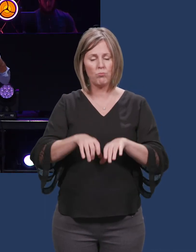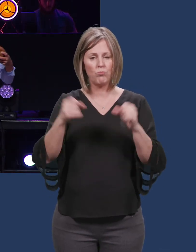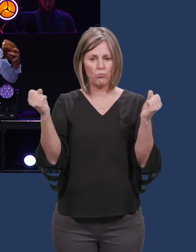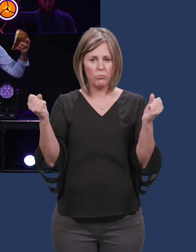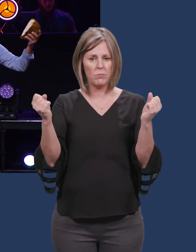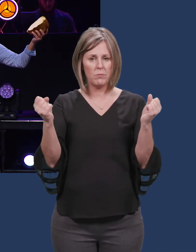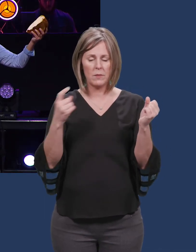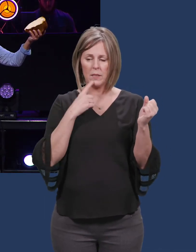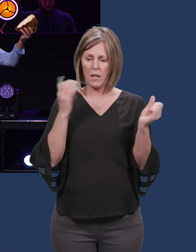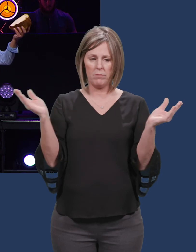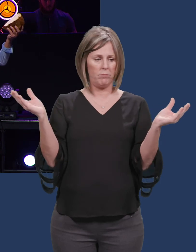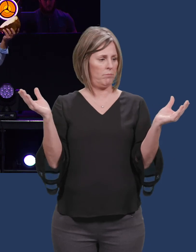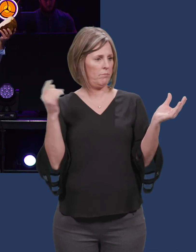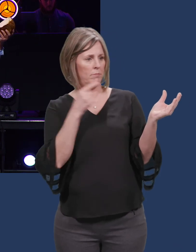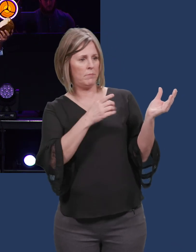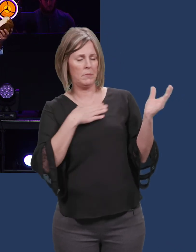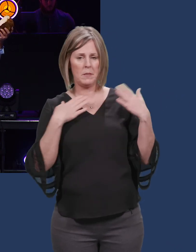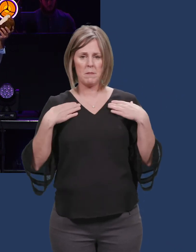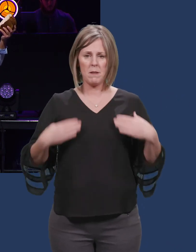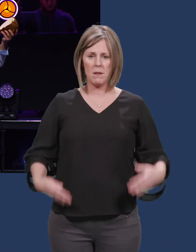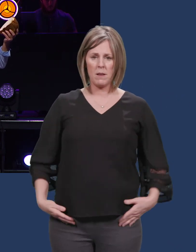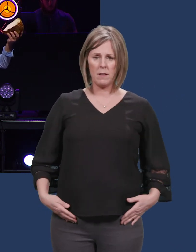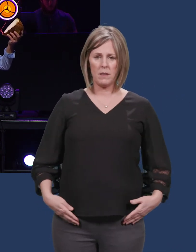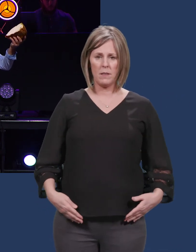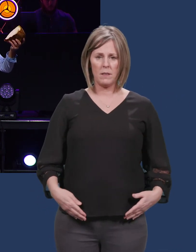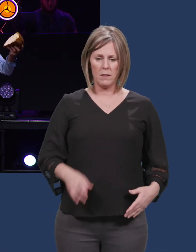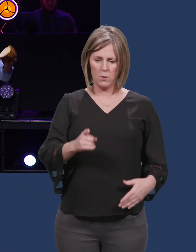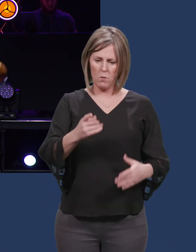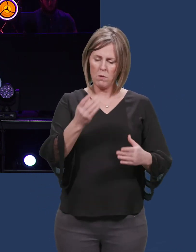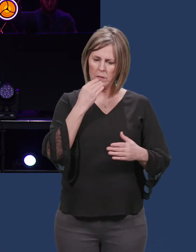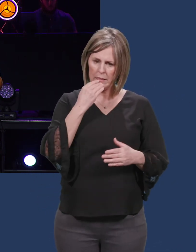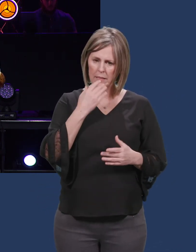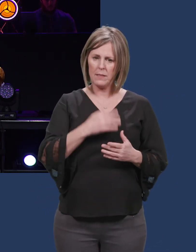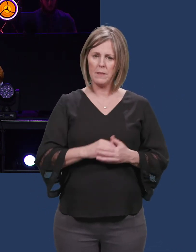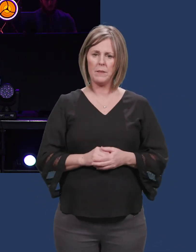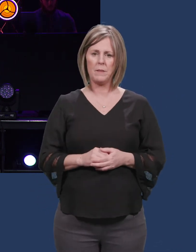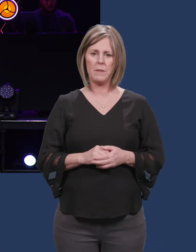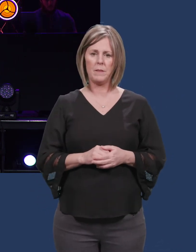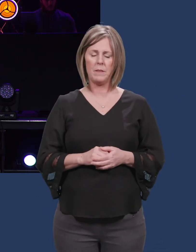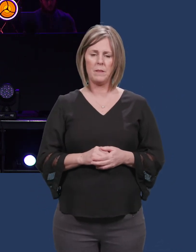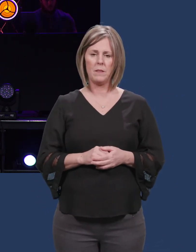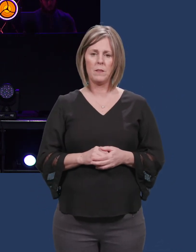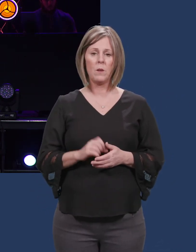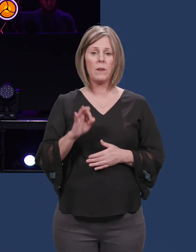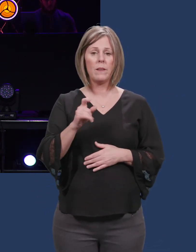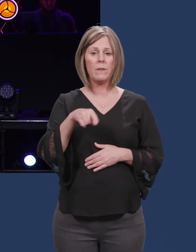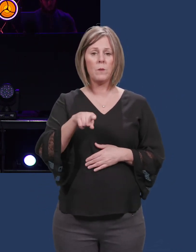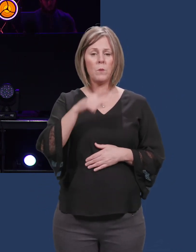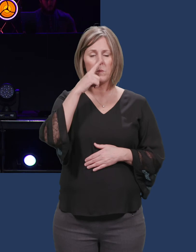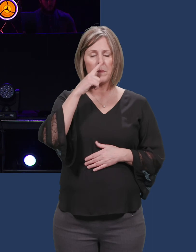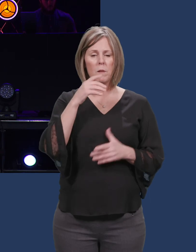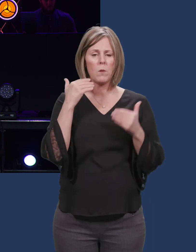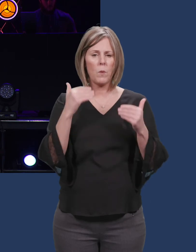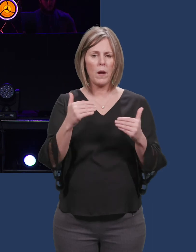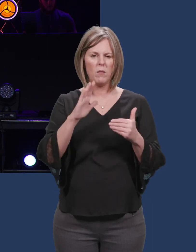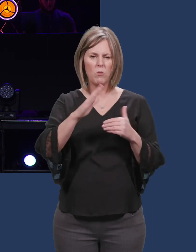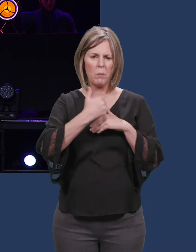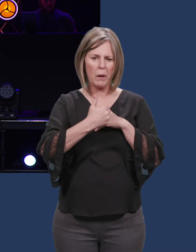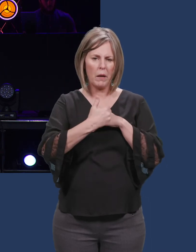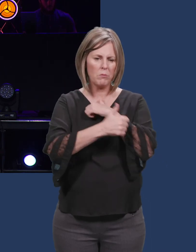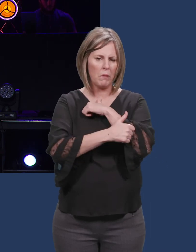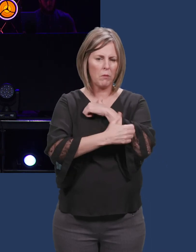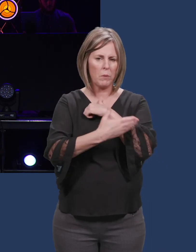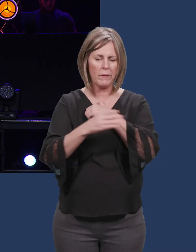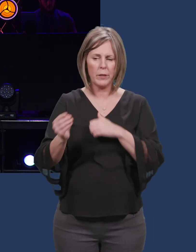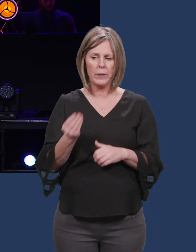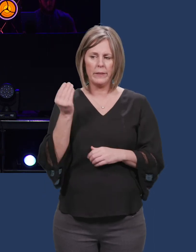it. And he said, "This is my body. Take and eat." And so if you will grab your bread and